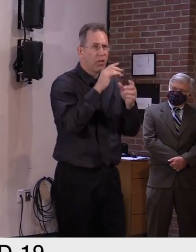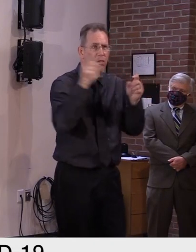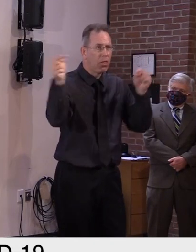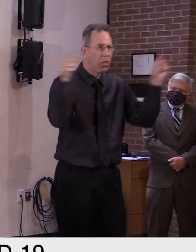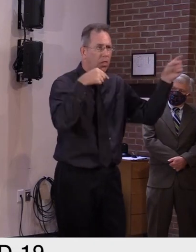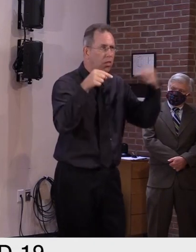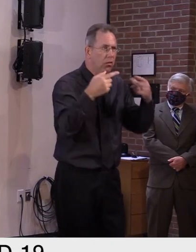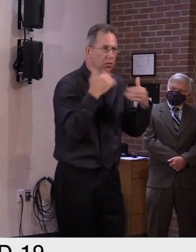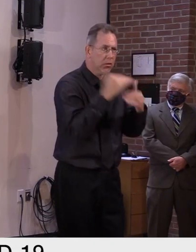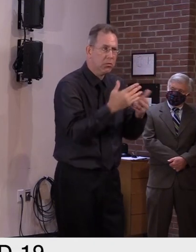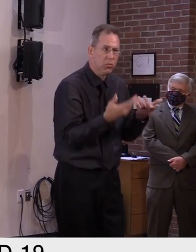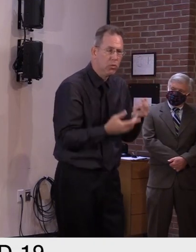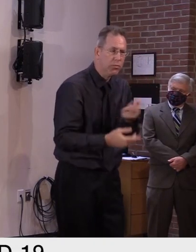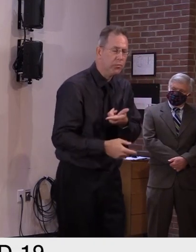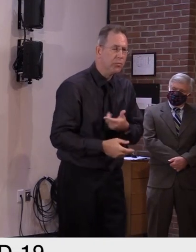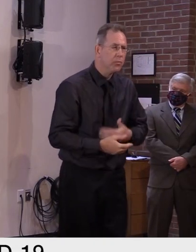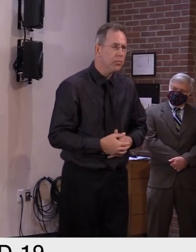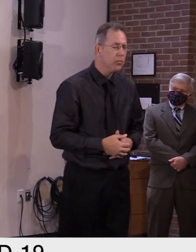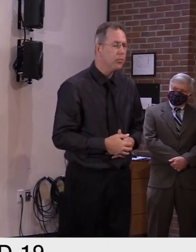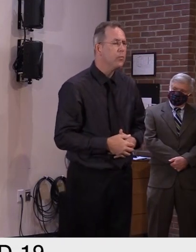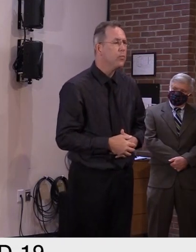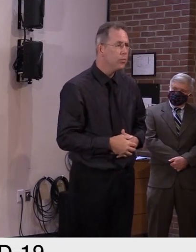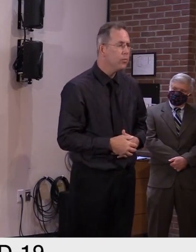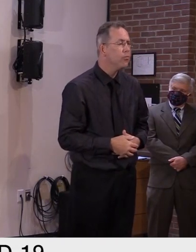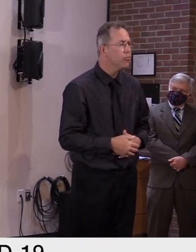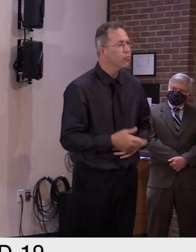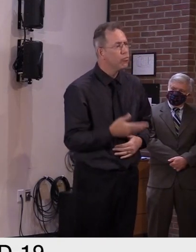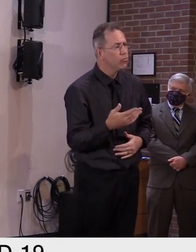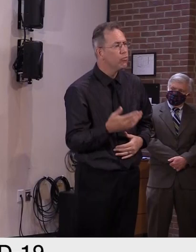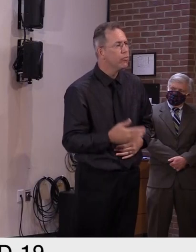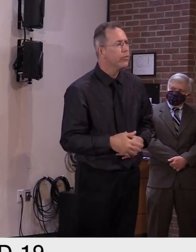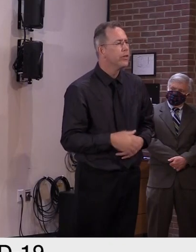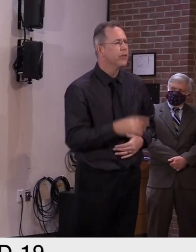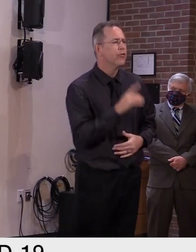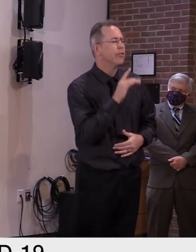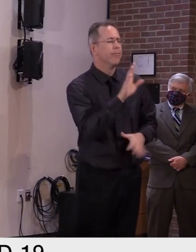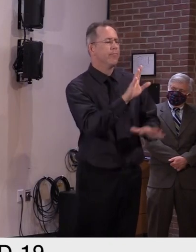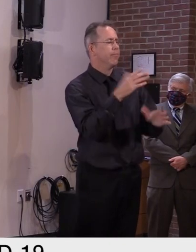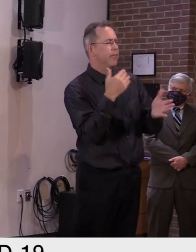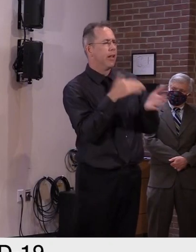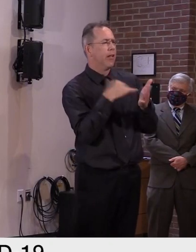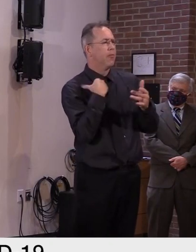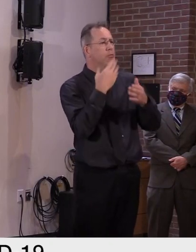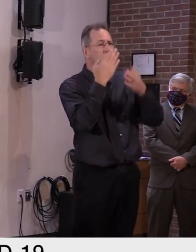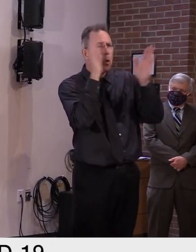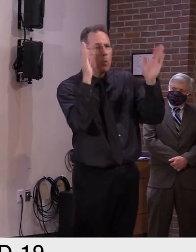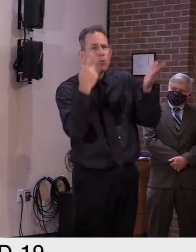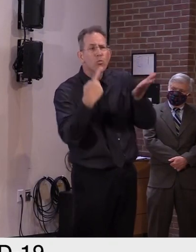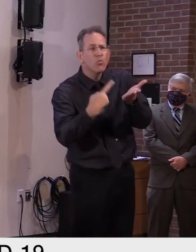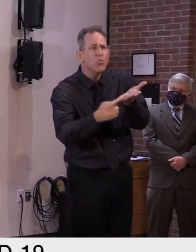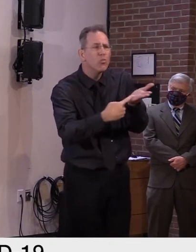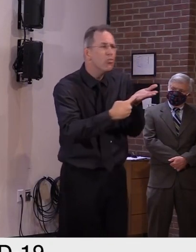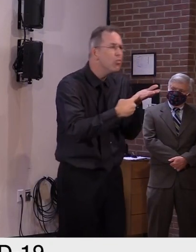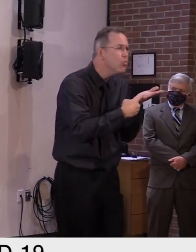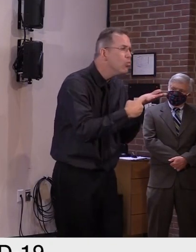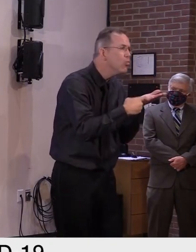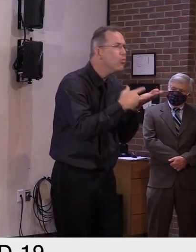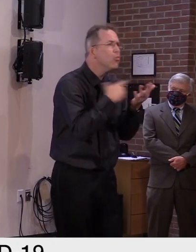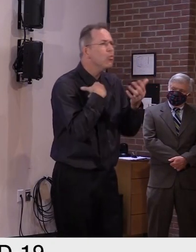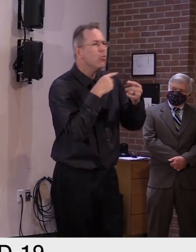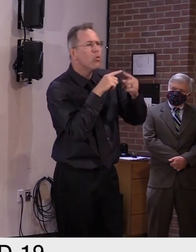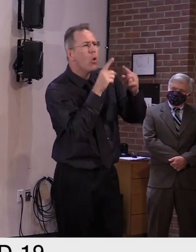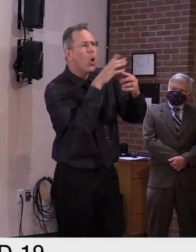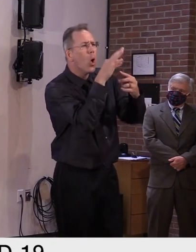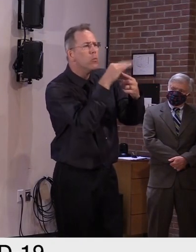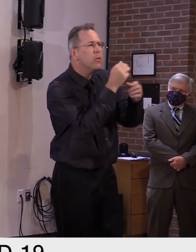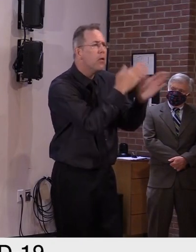We just want to make sure that we're contemplating every action so that it doesn't exacerbate the issue